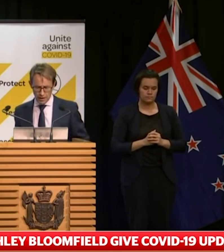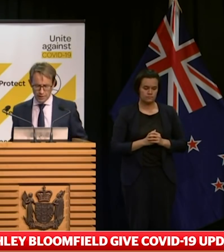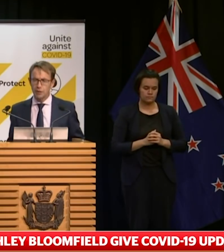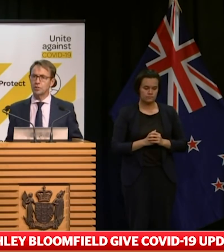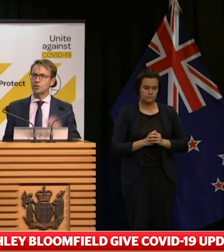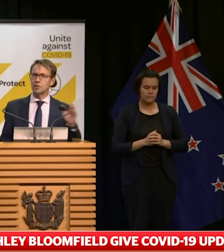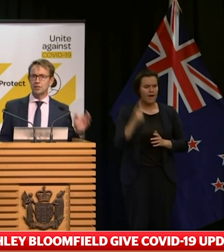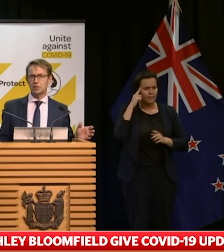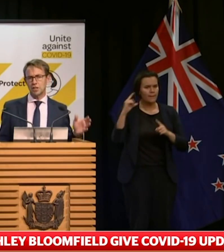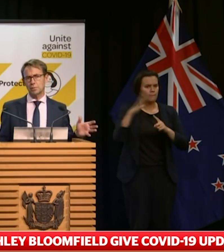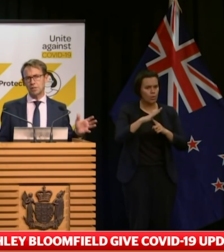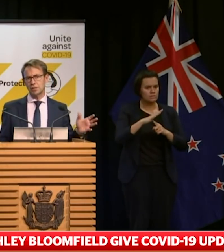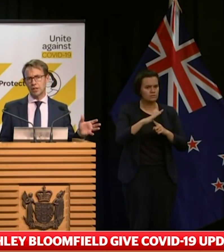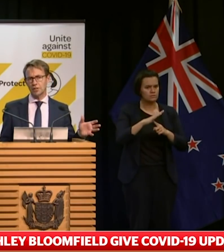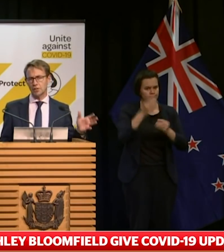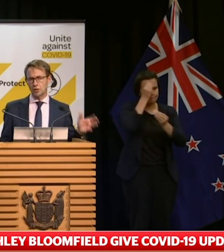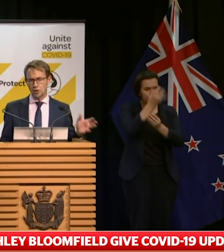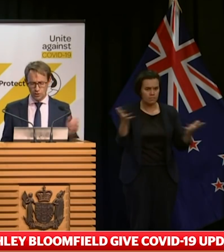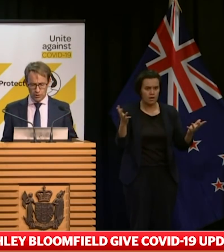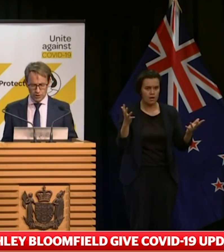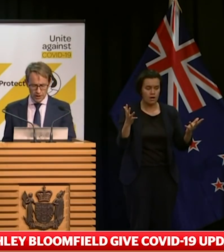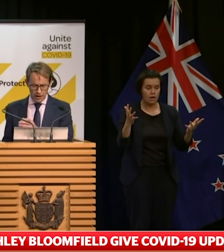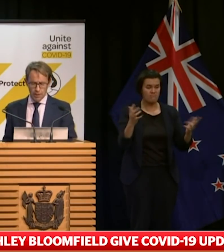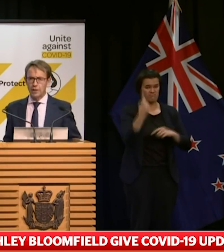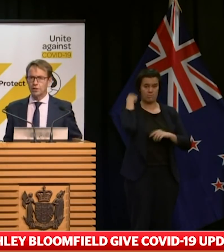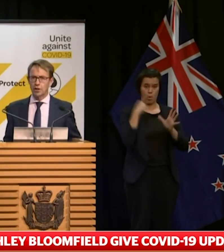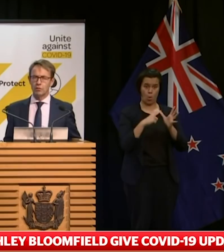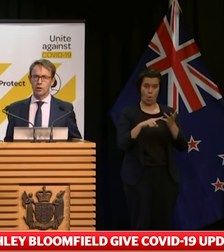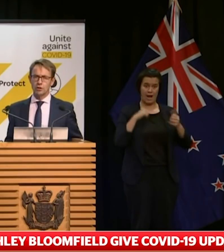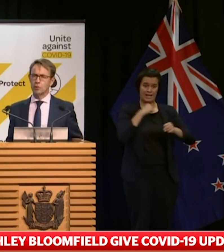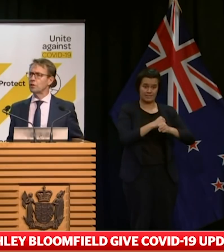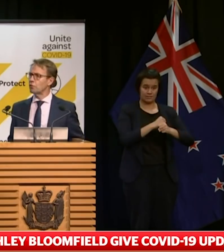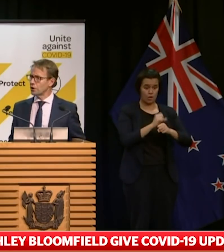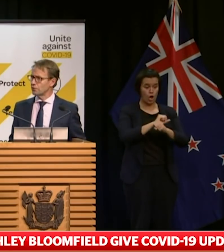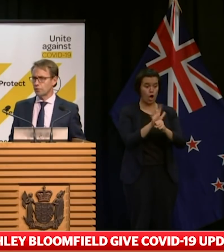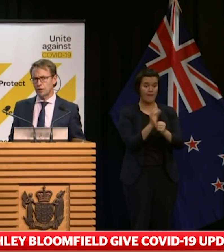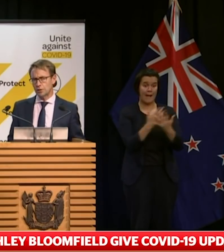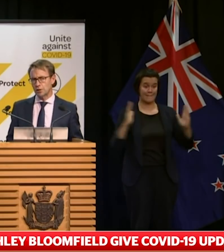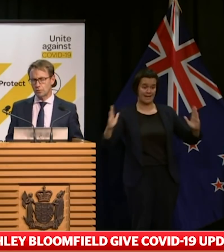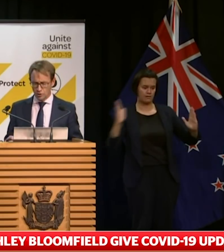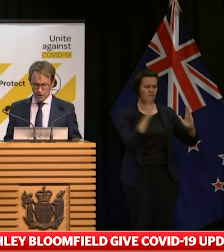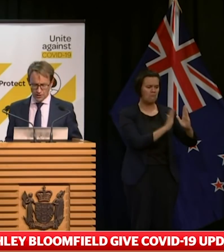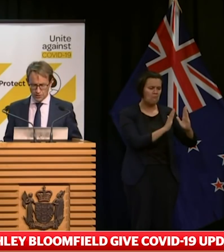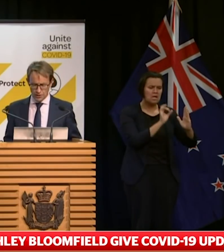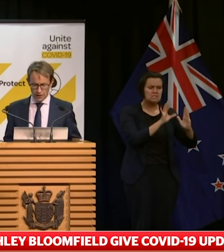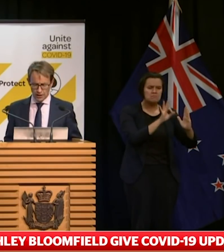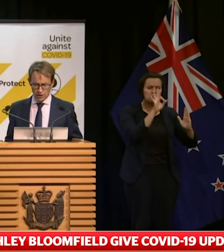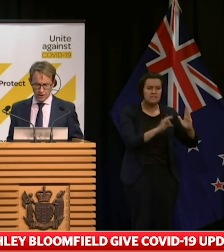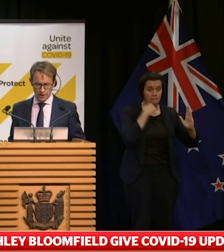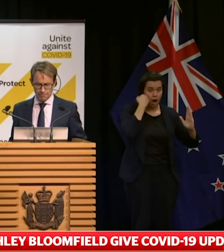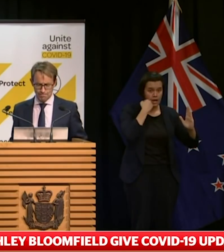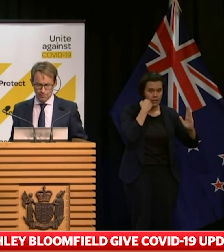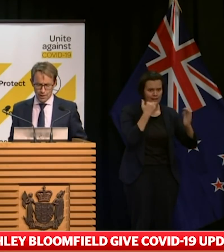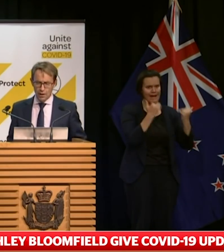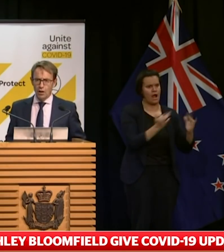cases that are Māori. It was less than 10% of cases initially in August, but is between 40 and 50% of new cases each